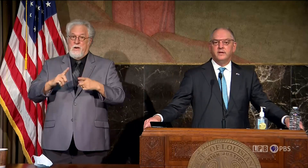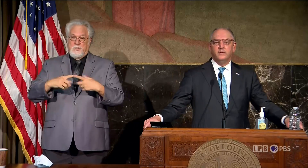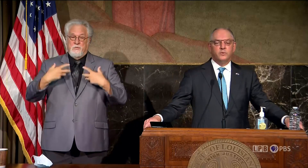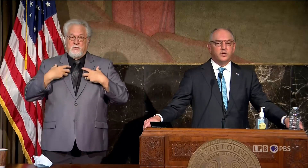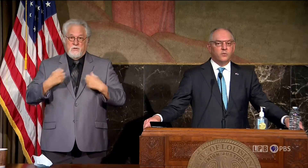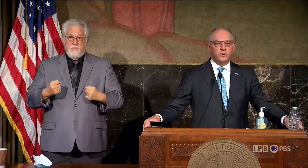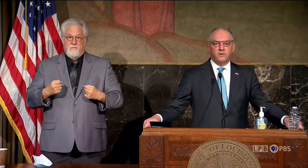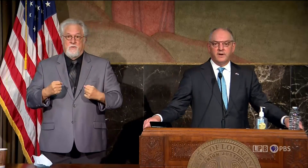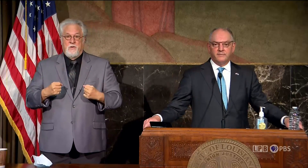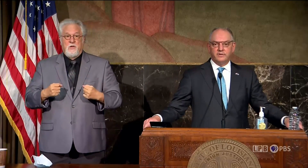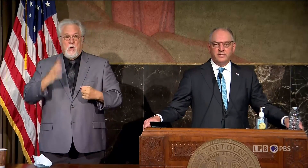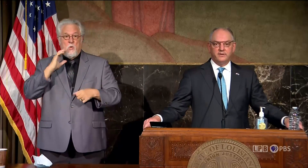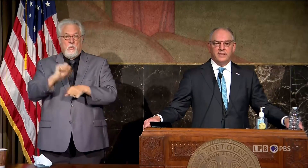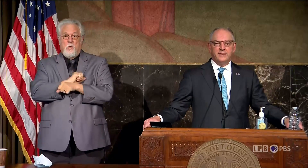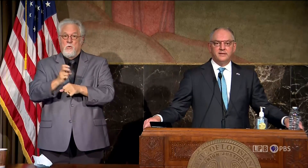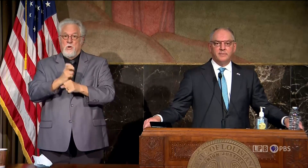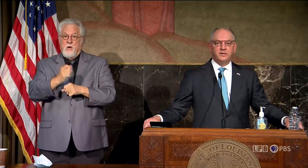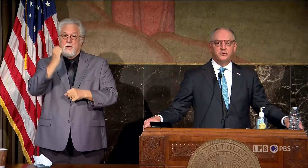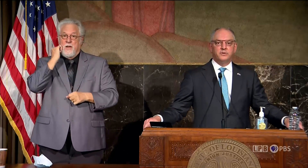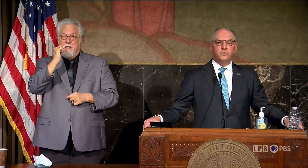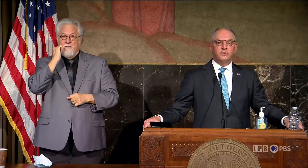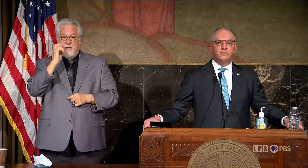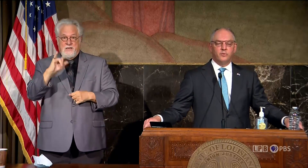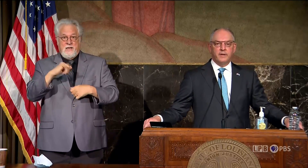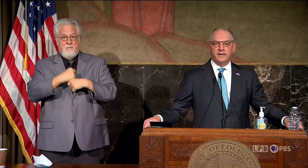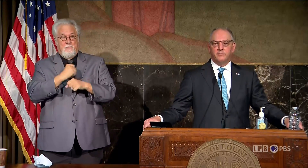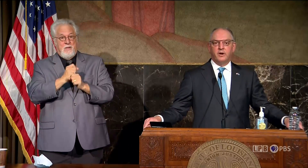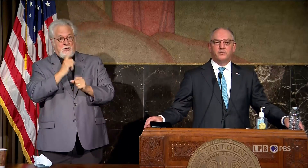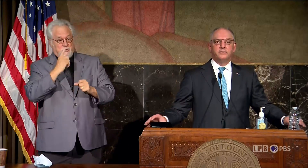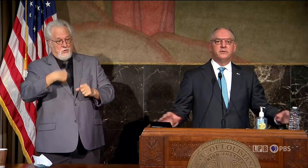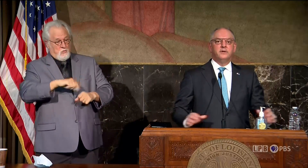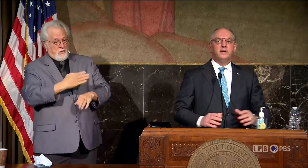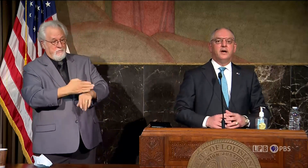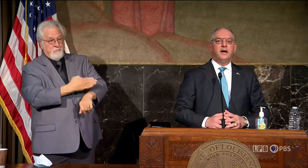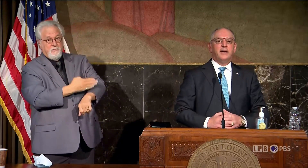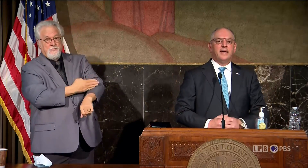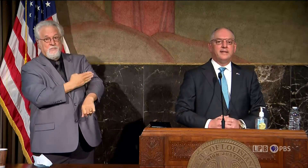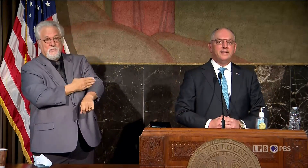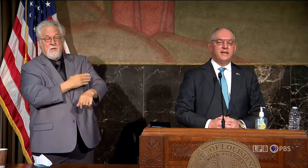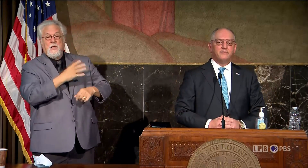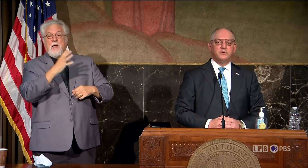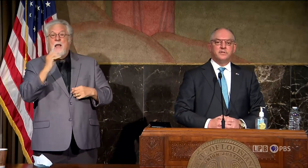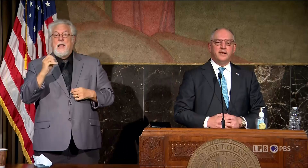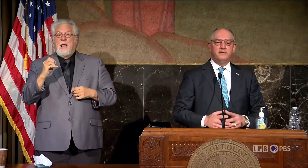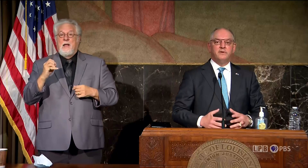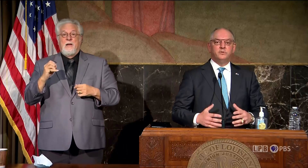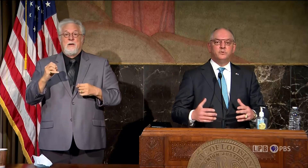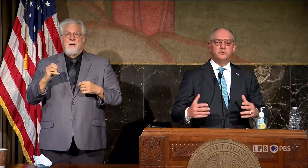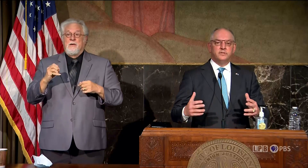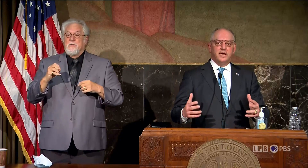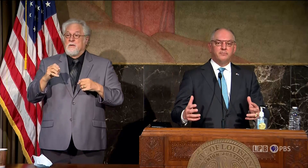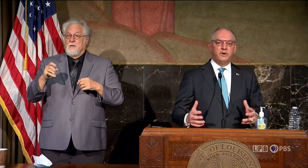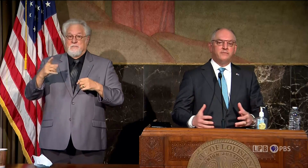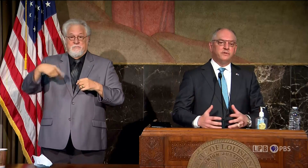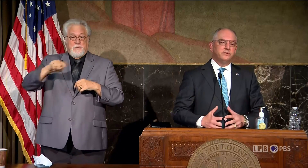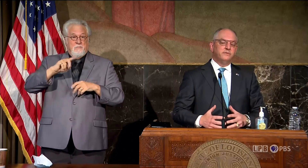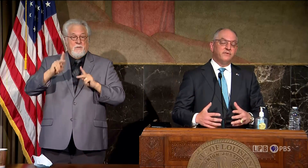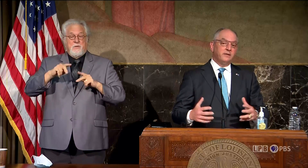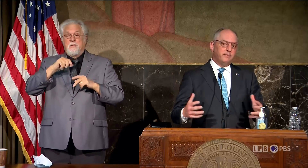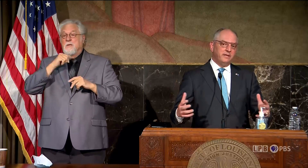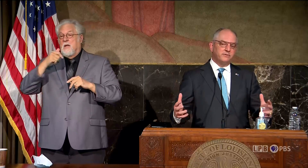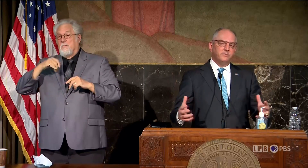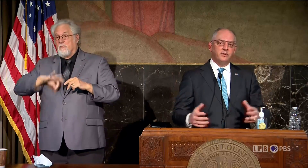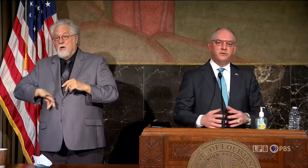recovery. We're going to work hard every single day to make sure that we're making progress. And then the efforts that individuals, nonprofits,